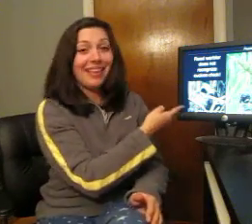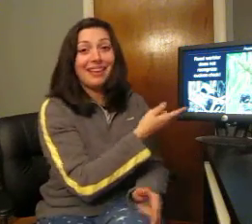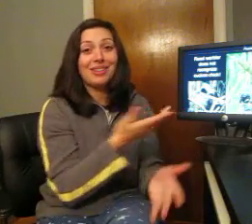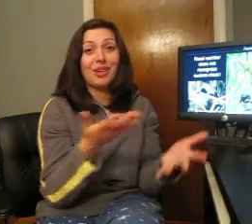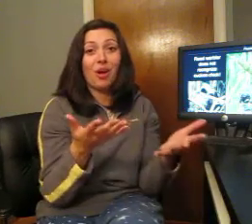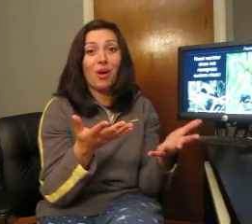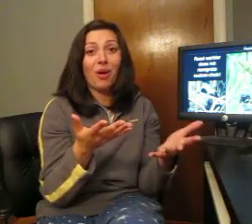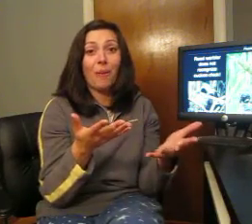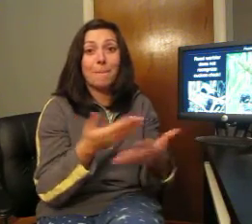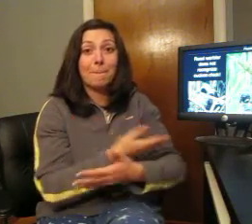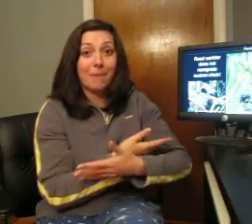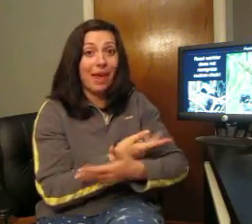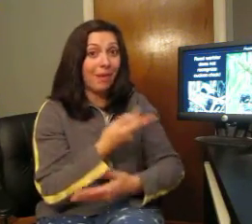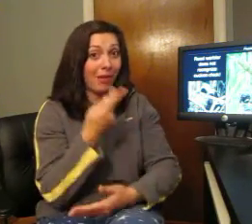How can this bird not detect the difference?